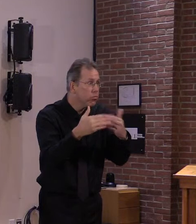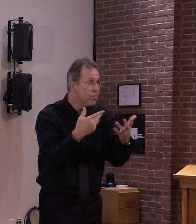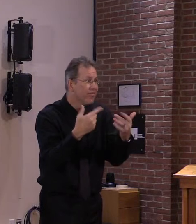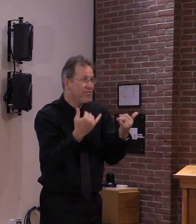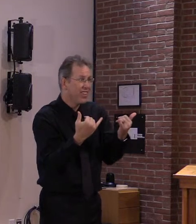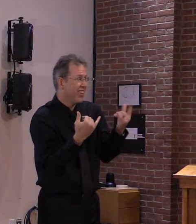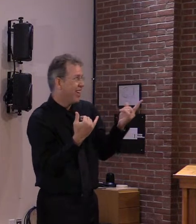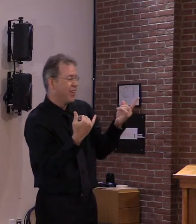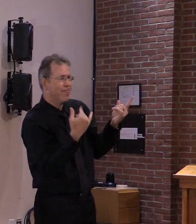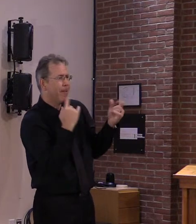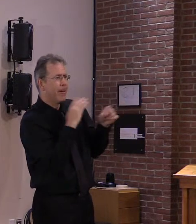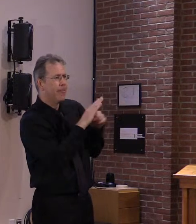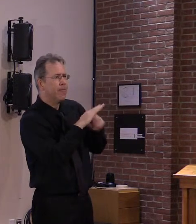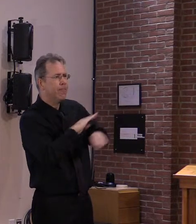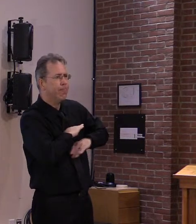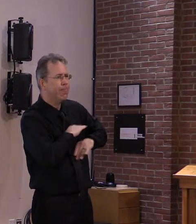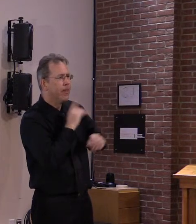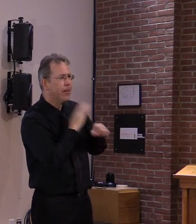Okay.